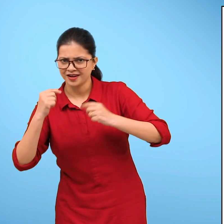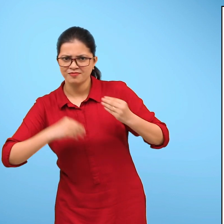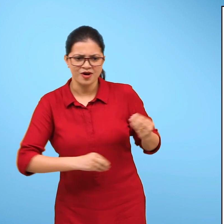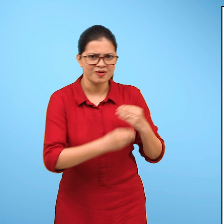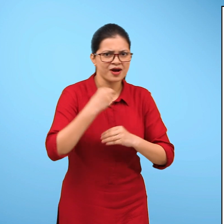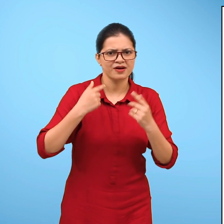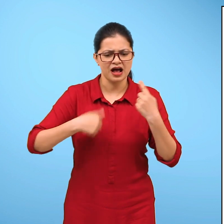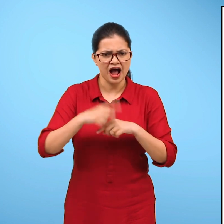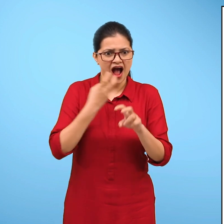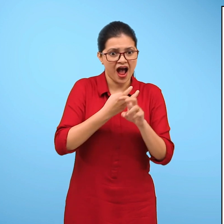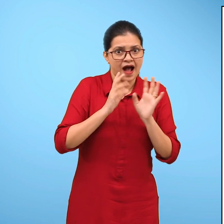So many bones.